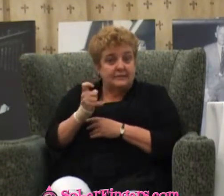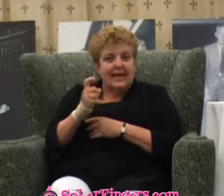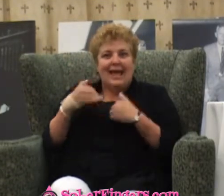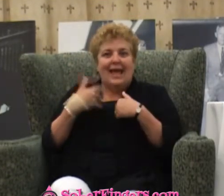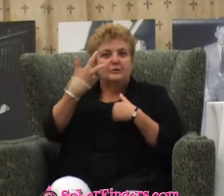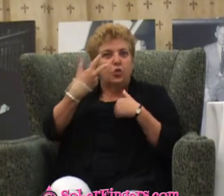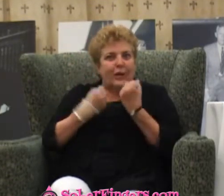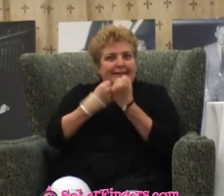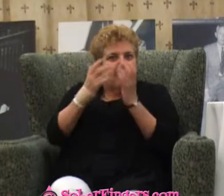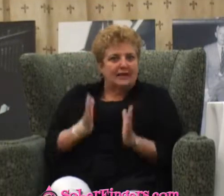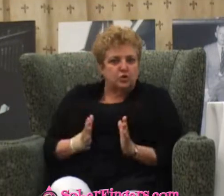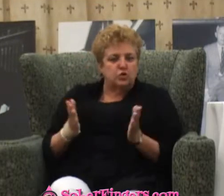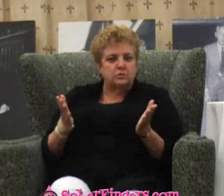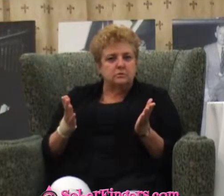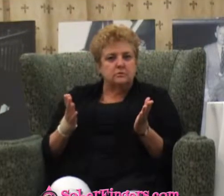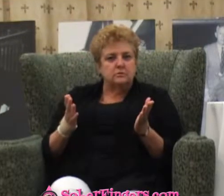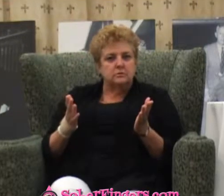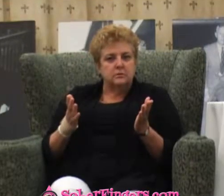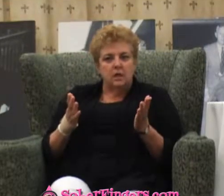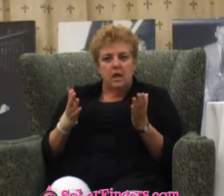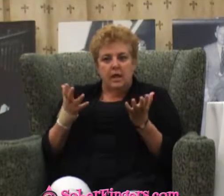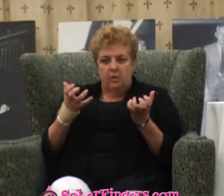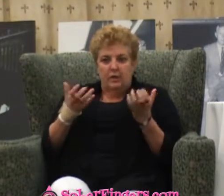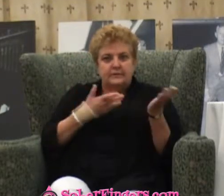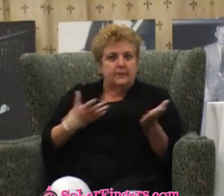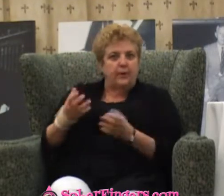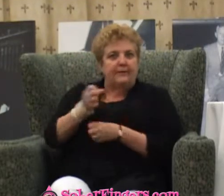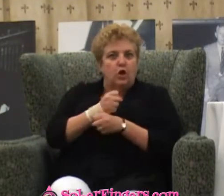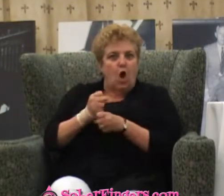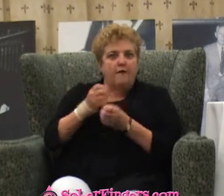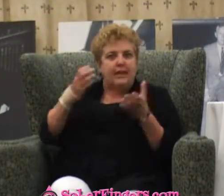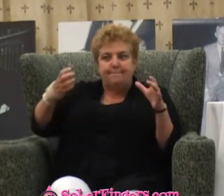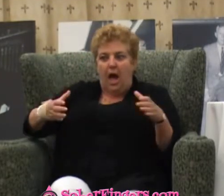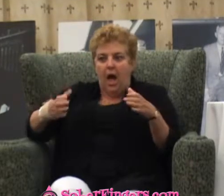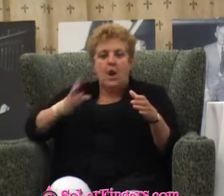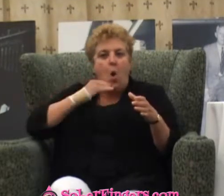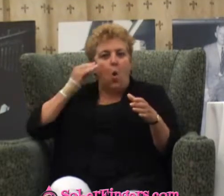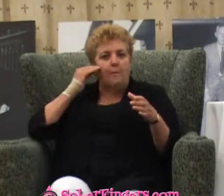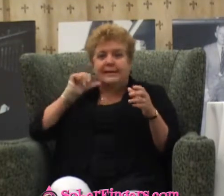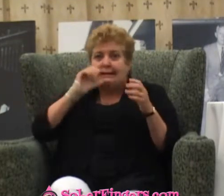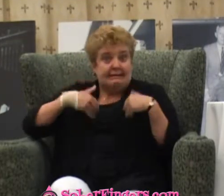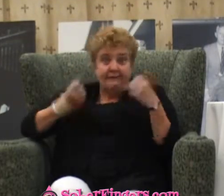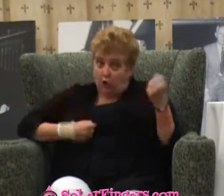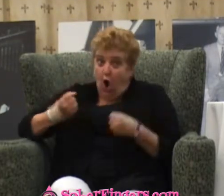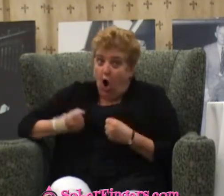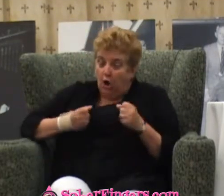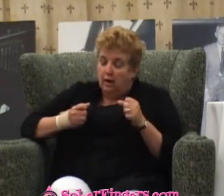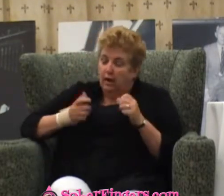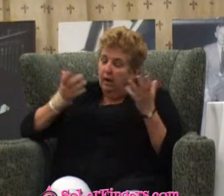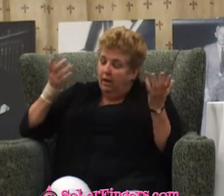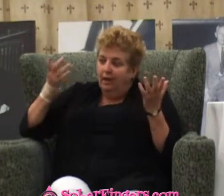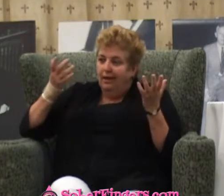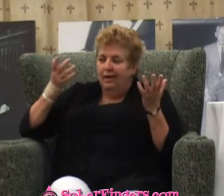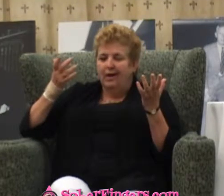Right? Wants to take our whole coffee pot home with him. Doesn't even have a trunk to put it in. That's how we lose half our